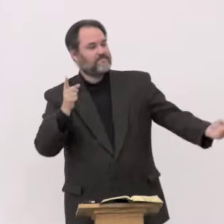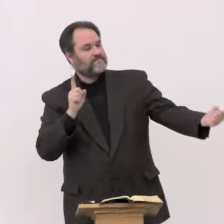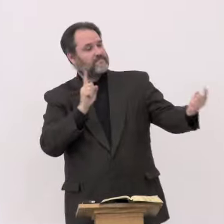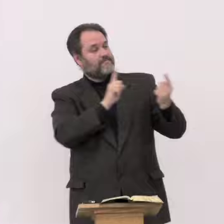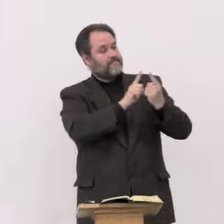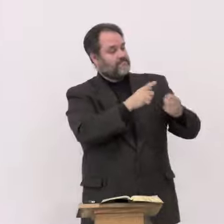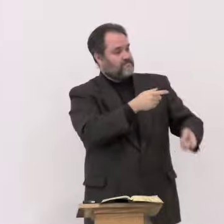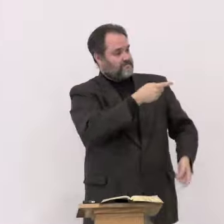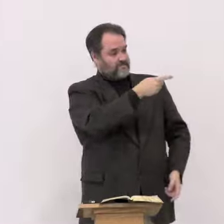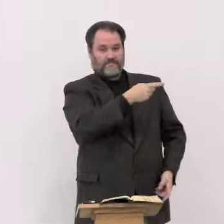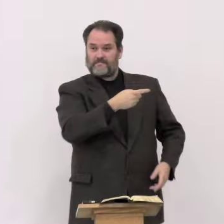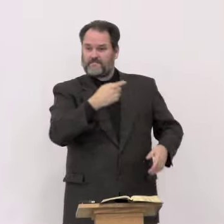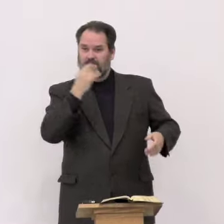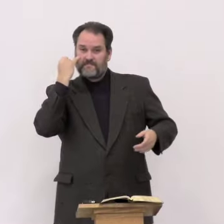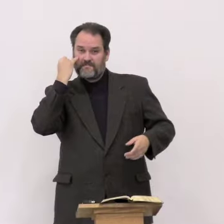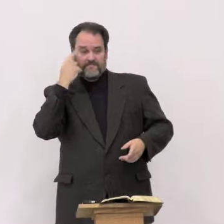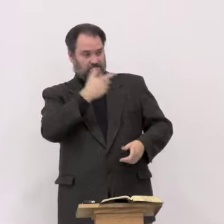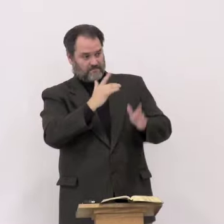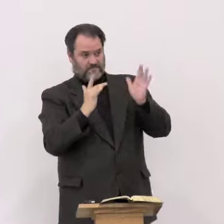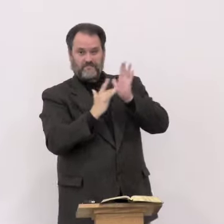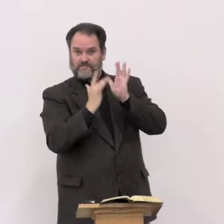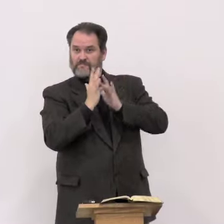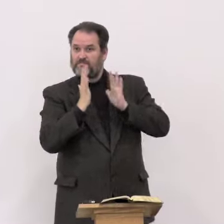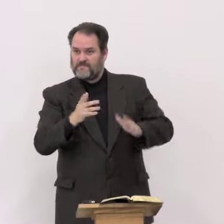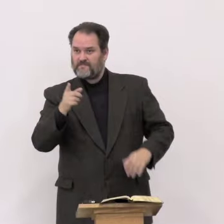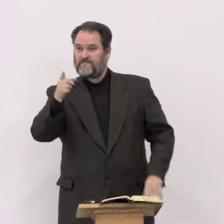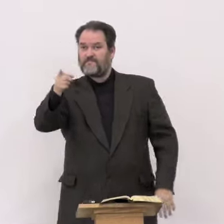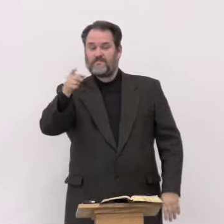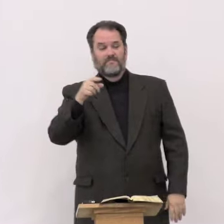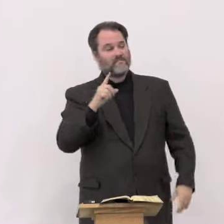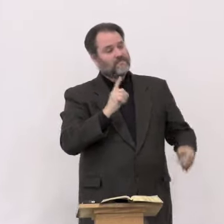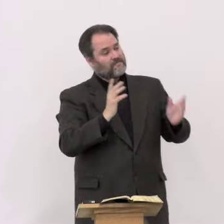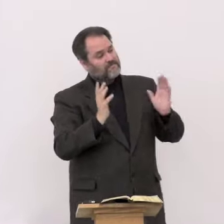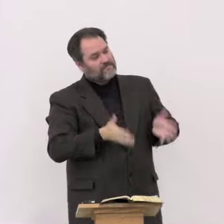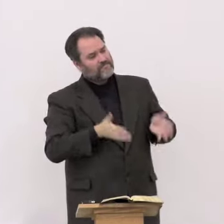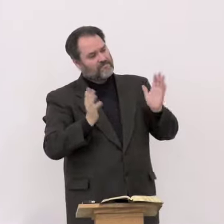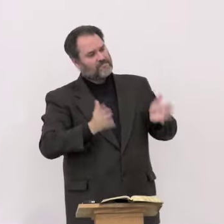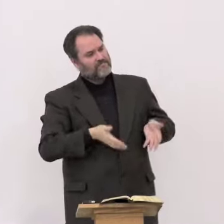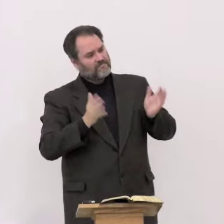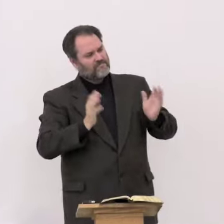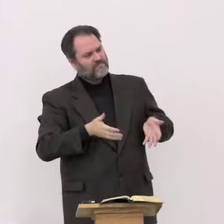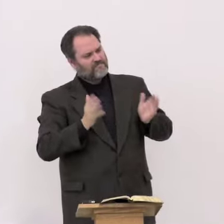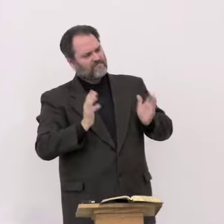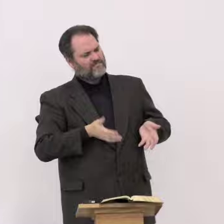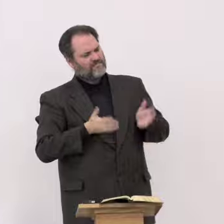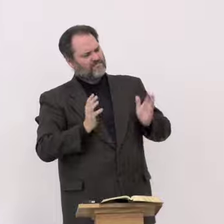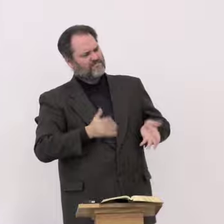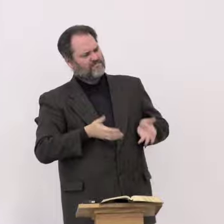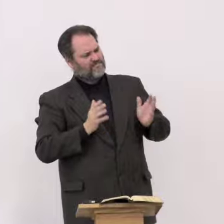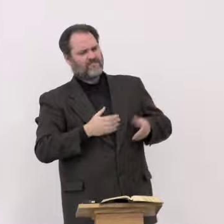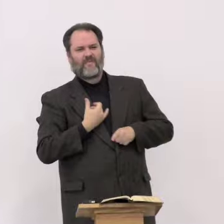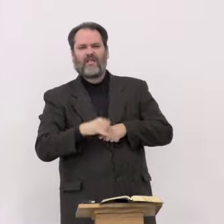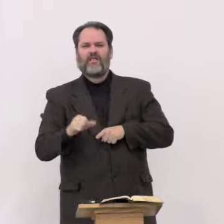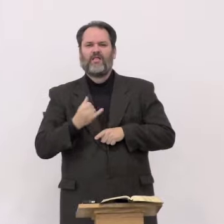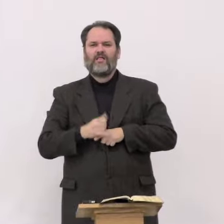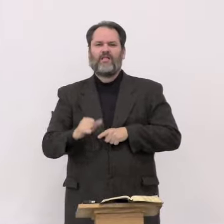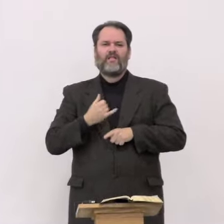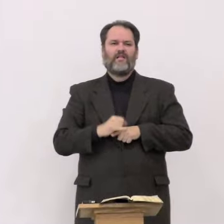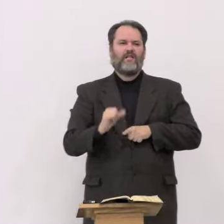Everyone you meet up with someone, and supposedly you're a Christian, and you talk to him,